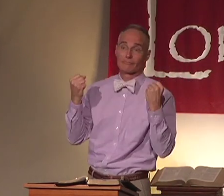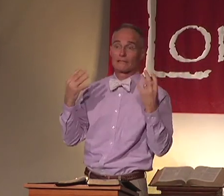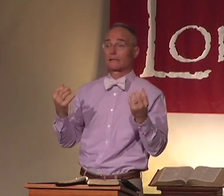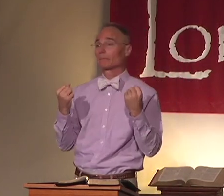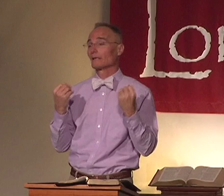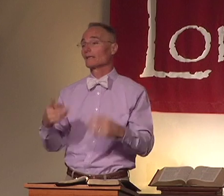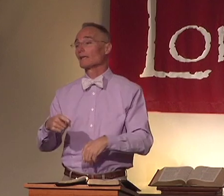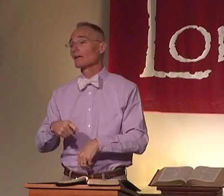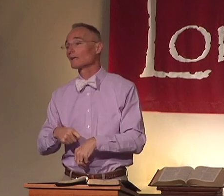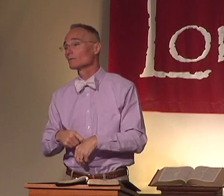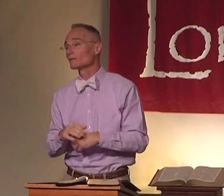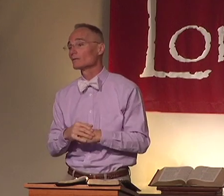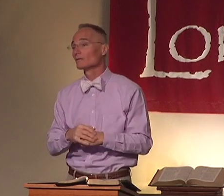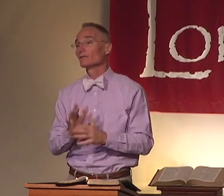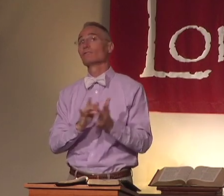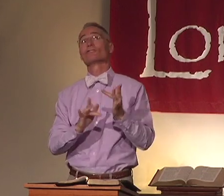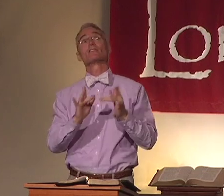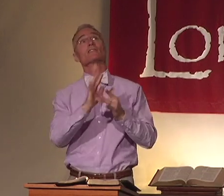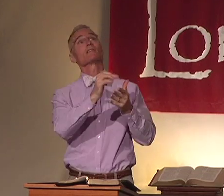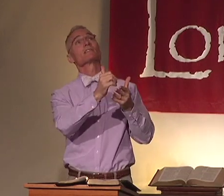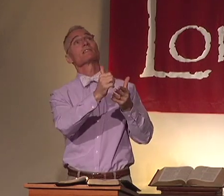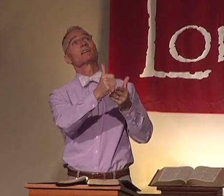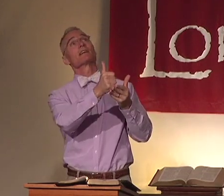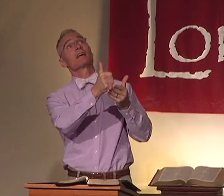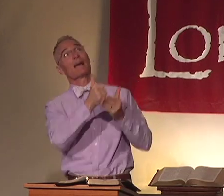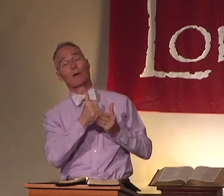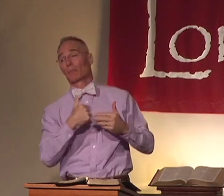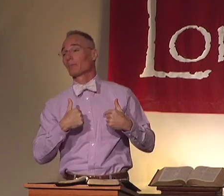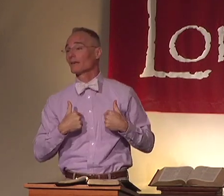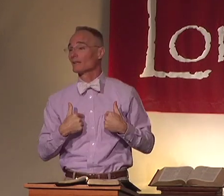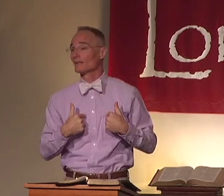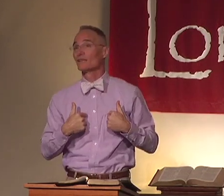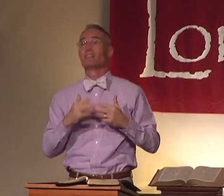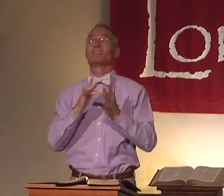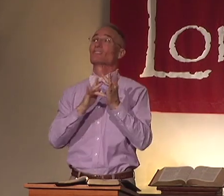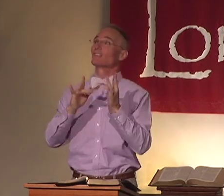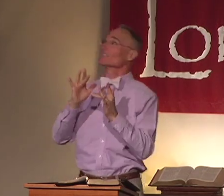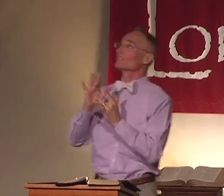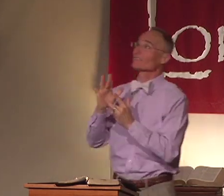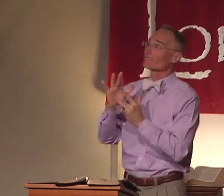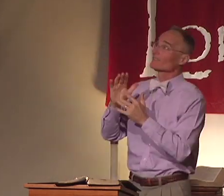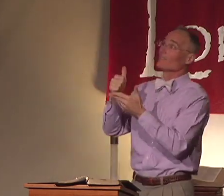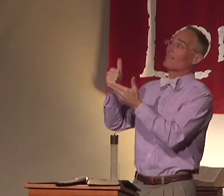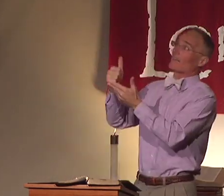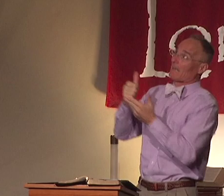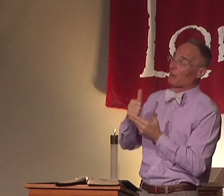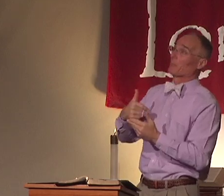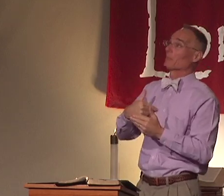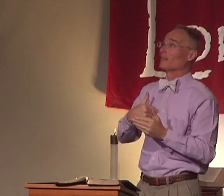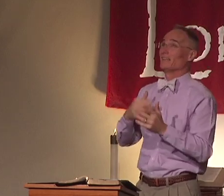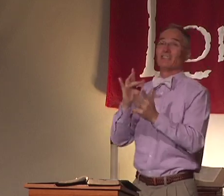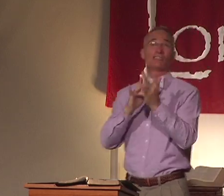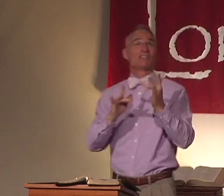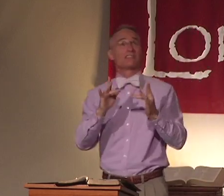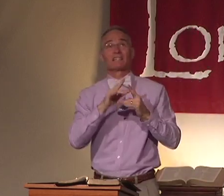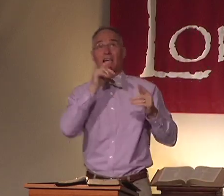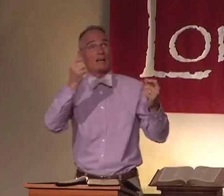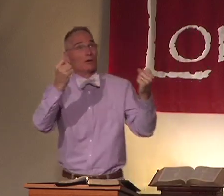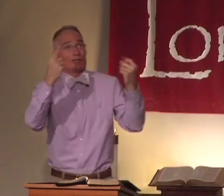I cry out many times, Jesus, help me. Jesus, help me. Jesus,